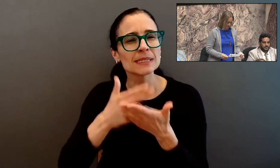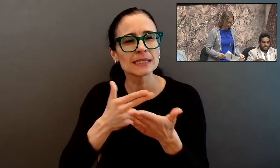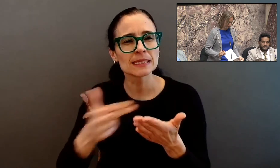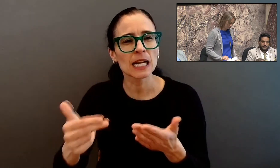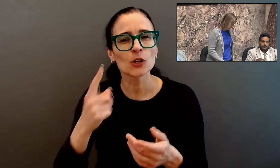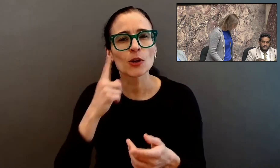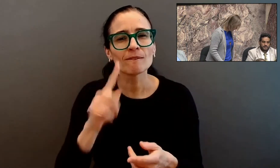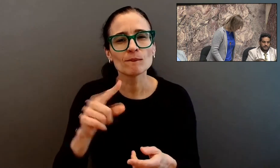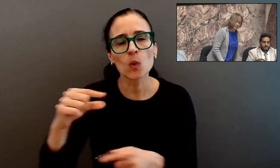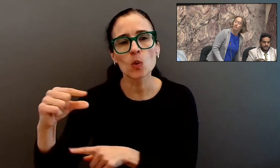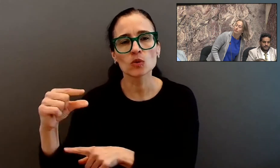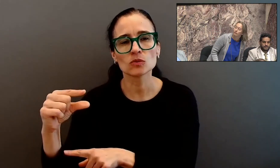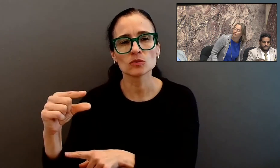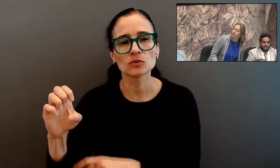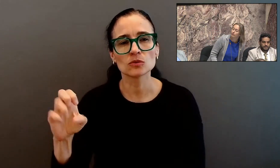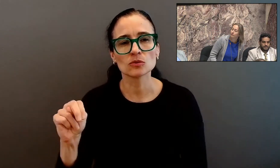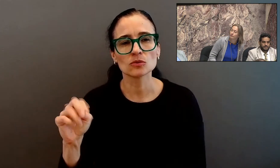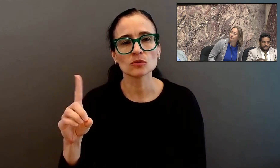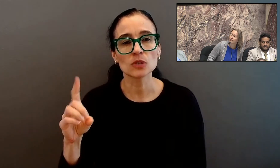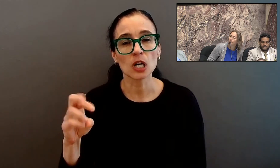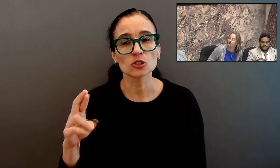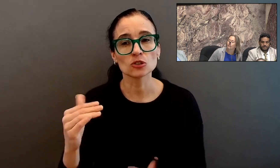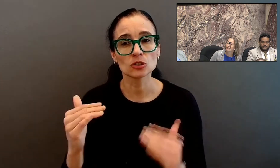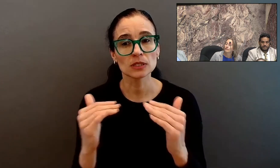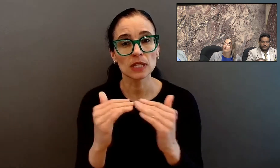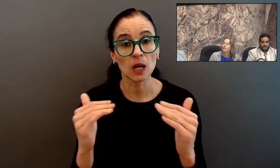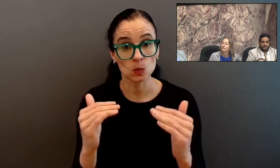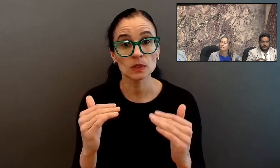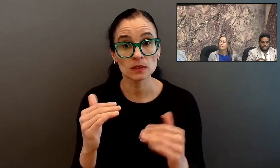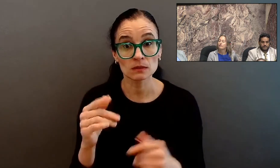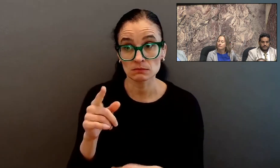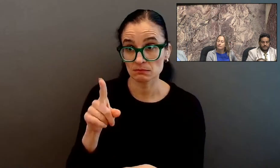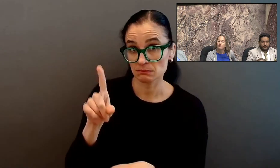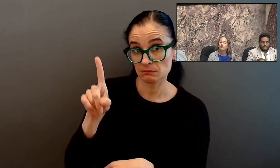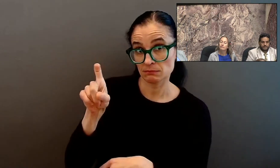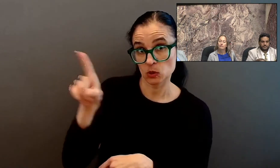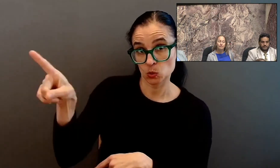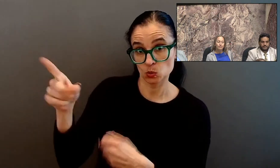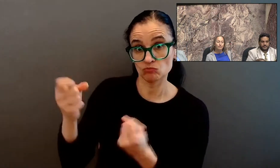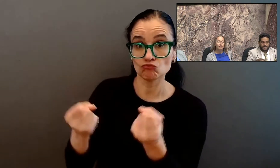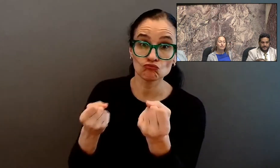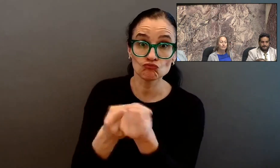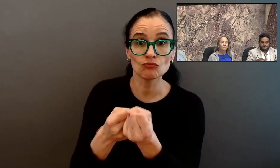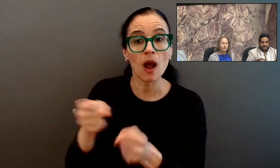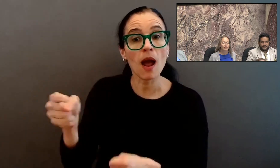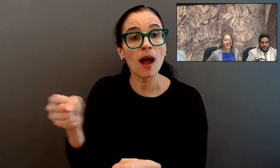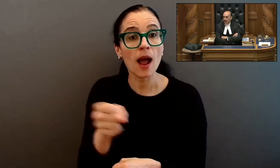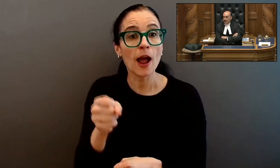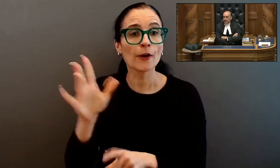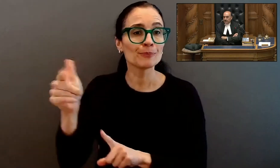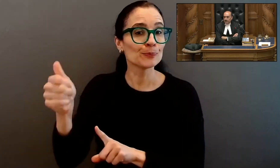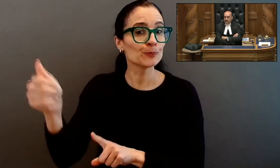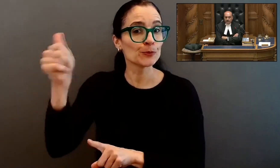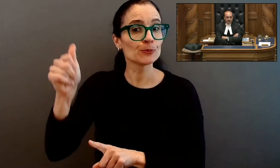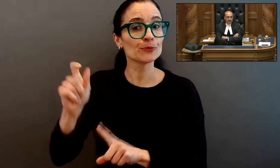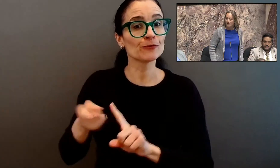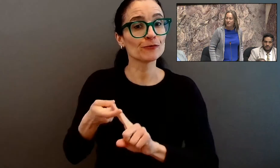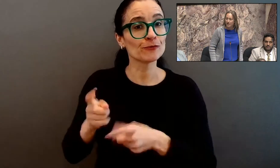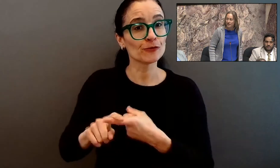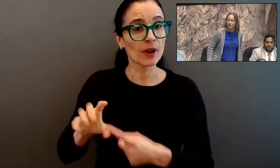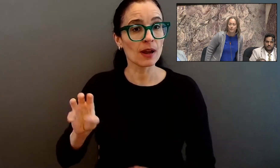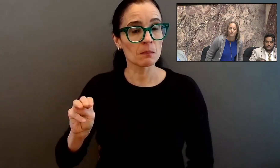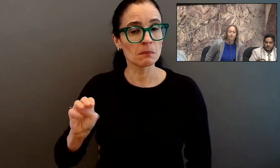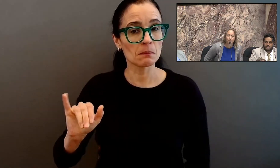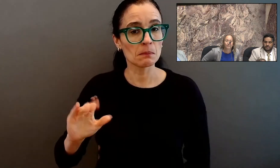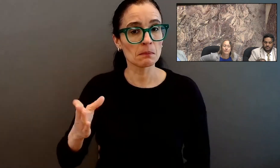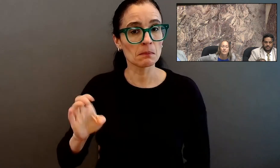SAR? Member, questions should be directed to the Executive Council members, not to the Parliamentary Secretaries. I'll direct it to the Premier then.